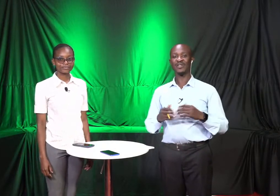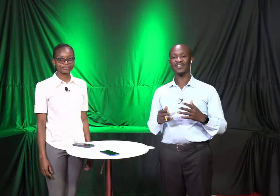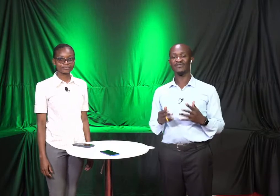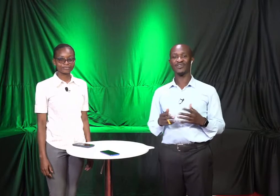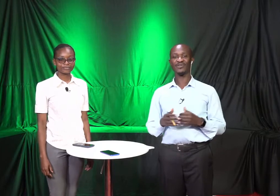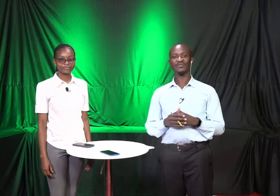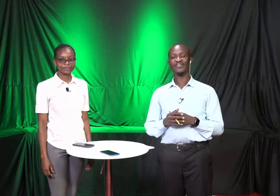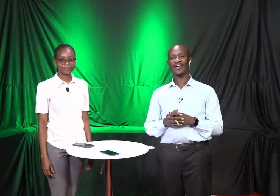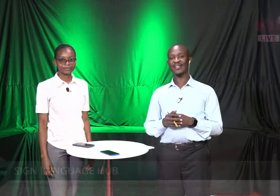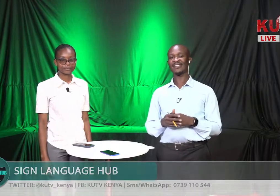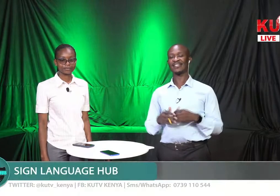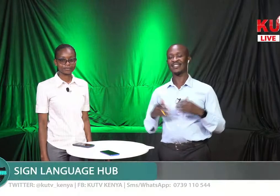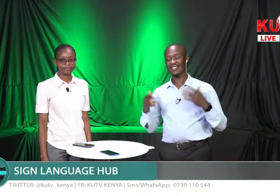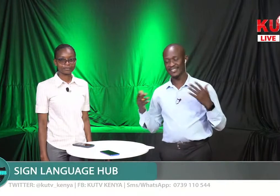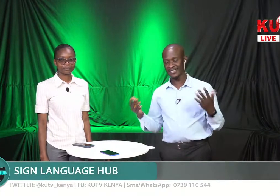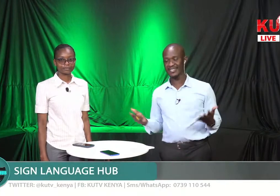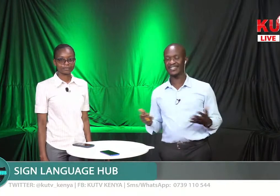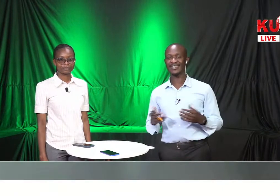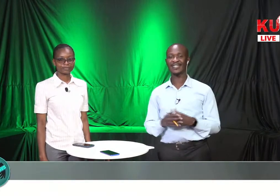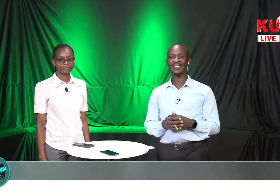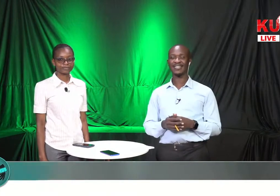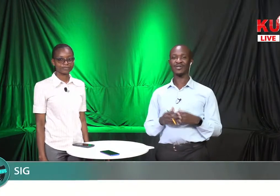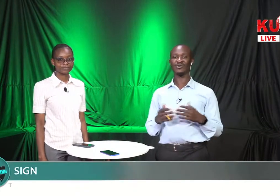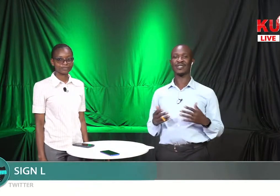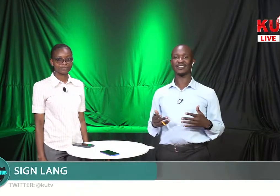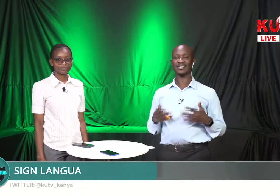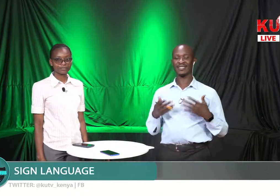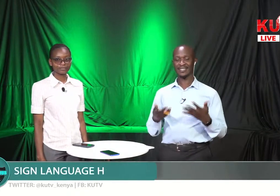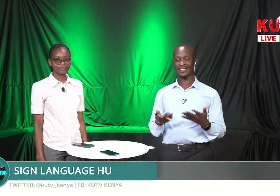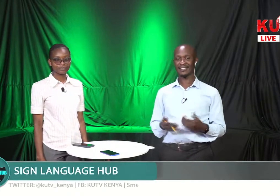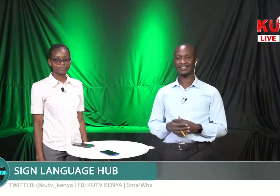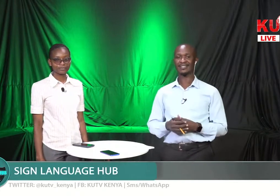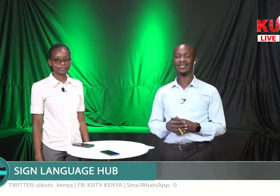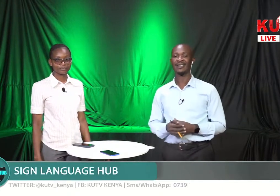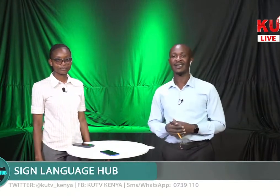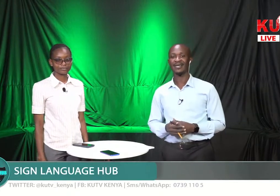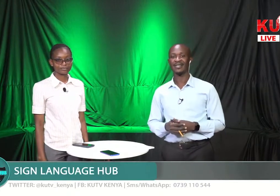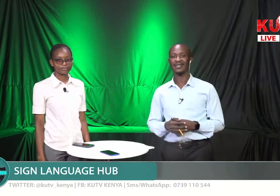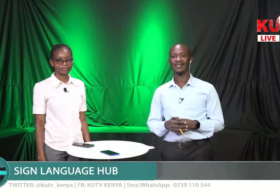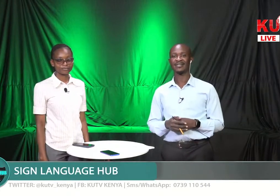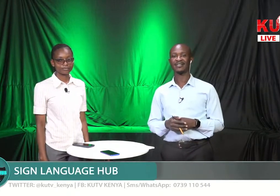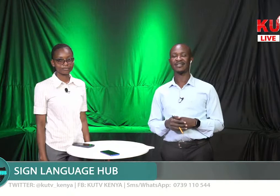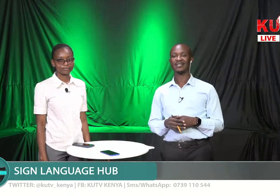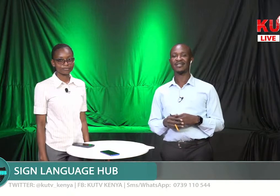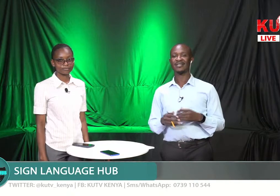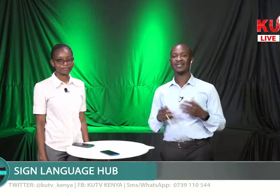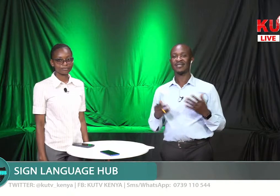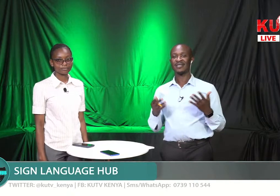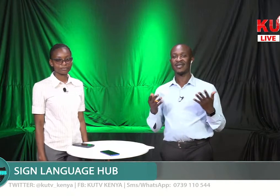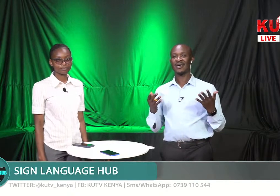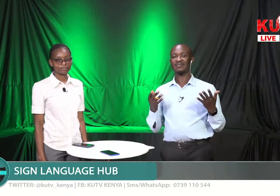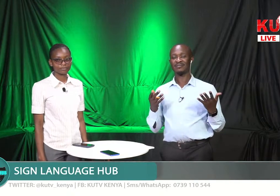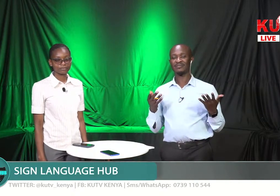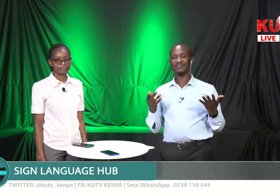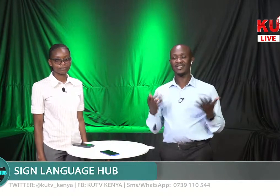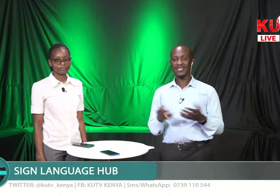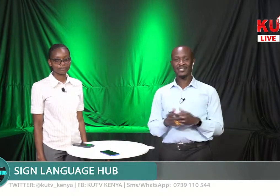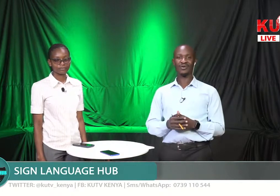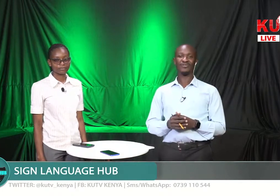you're doing fine. This is another day that God has granted us, and I'm really joyful